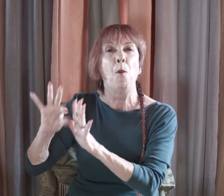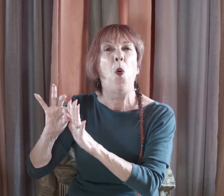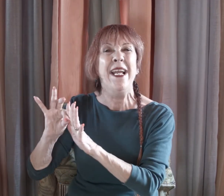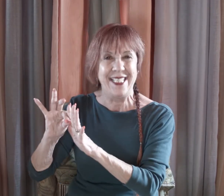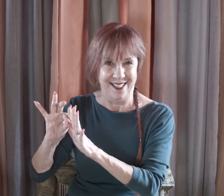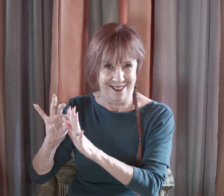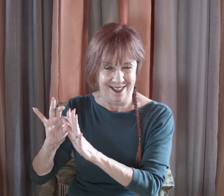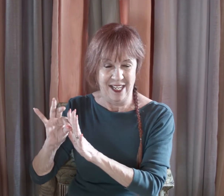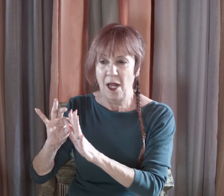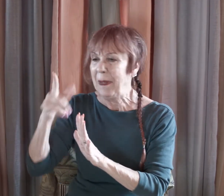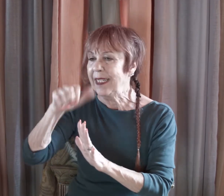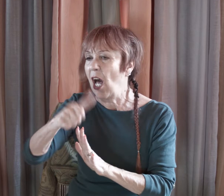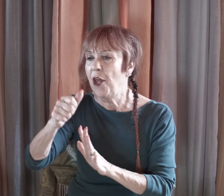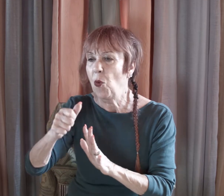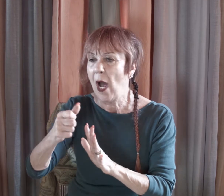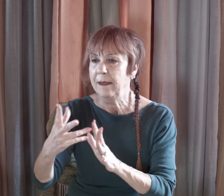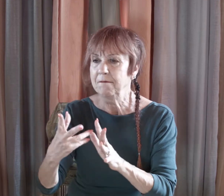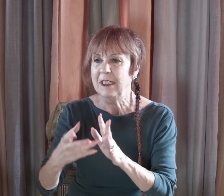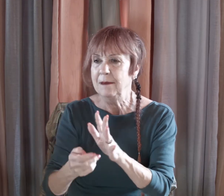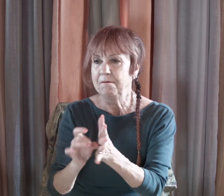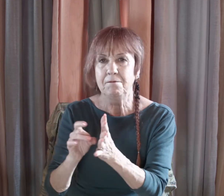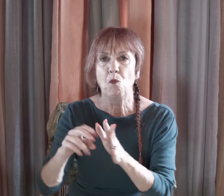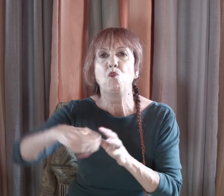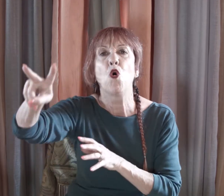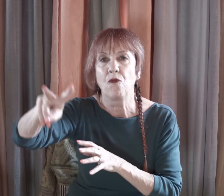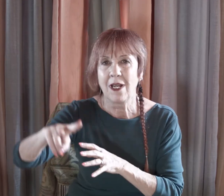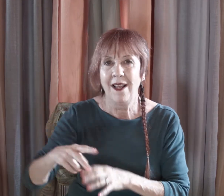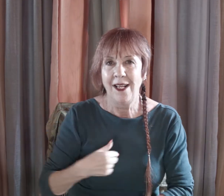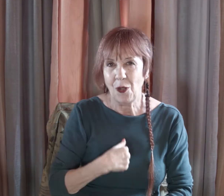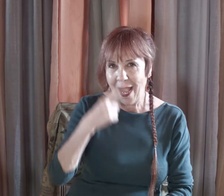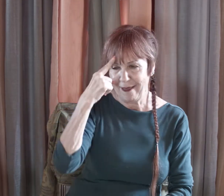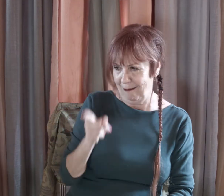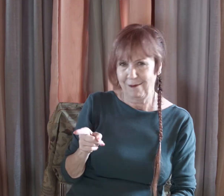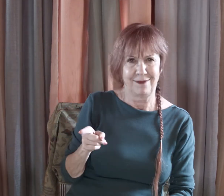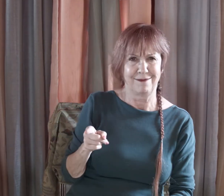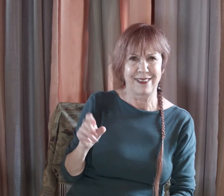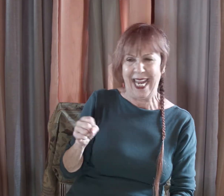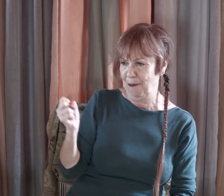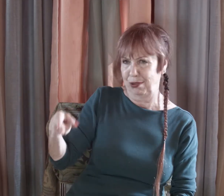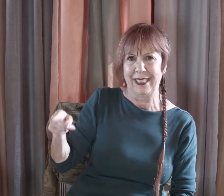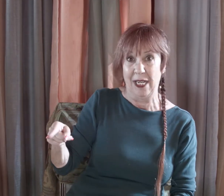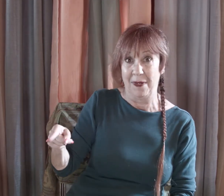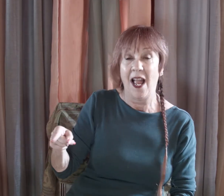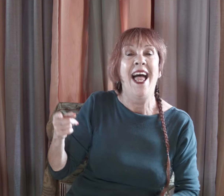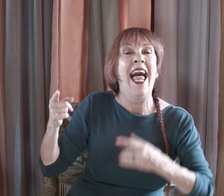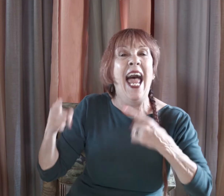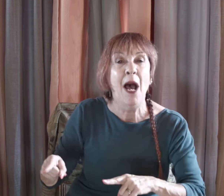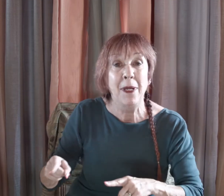other ones resigned to move out of state. And I said, we can knock this guy off. And it happened to be where I lived because they were in districts, so